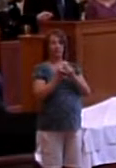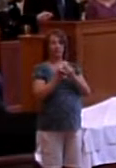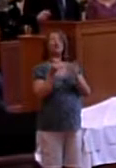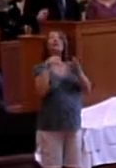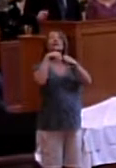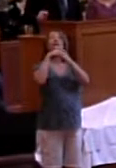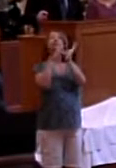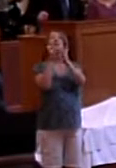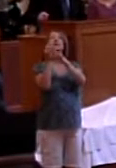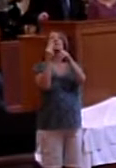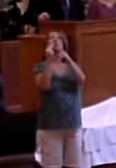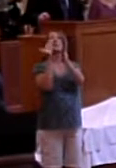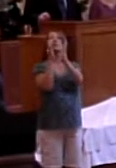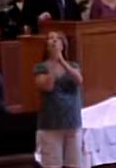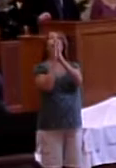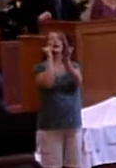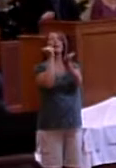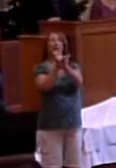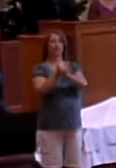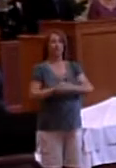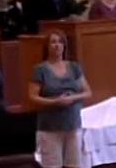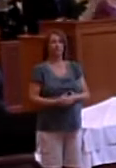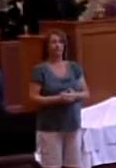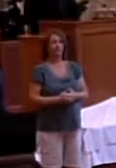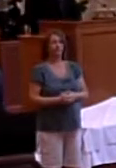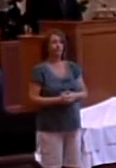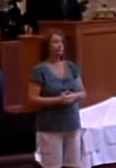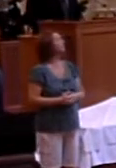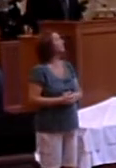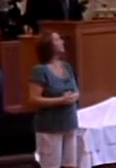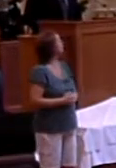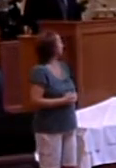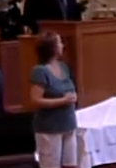name we pray. Amen. Amen. Thank you.